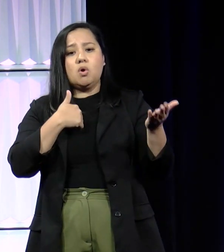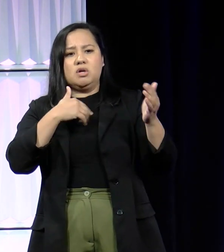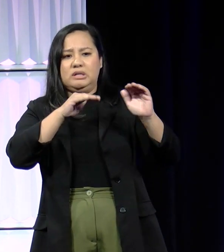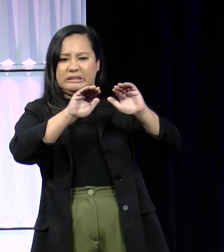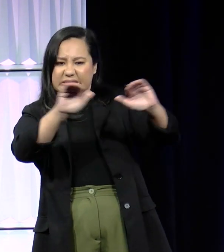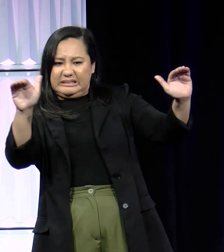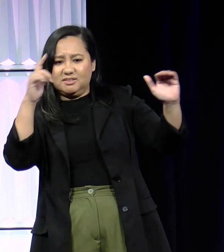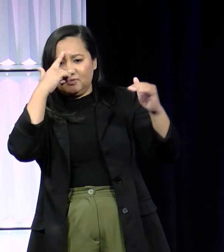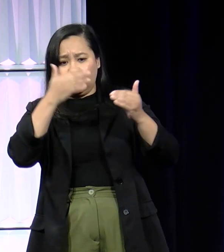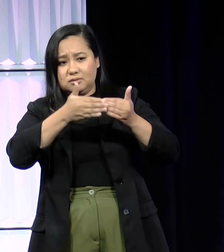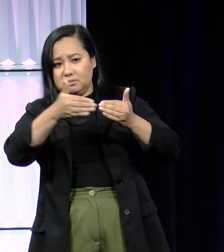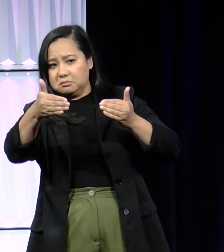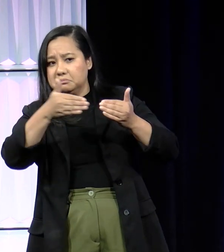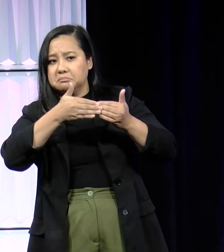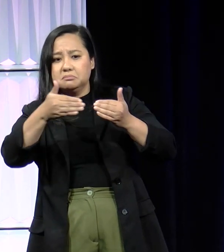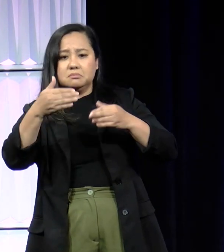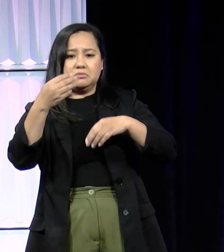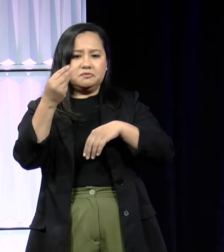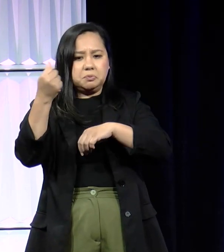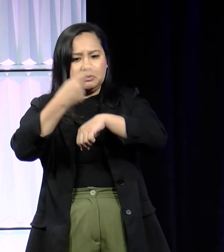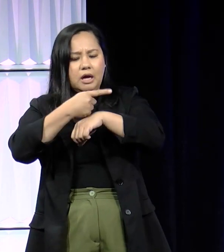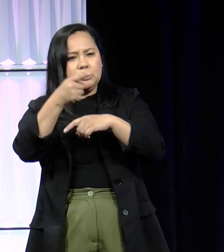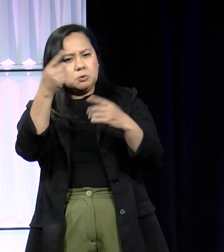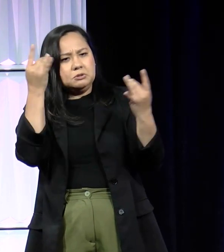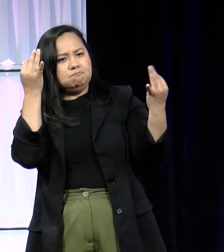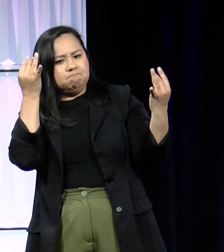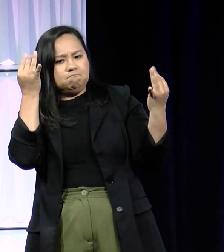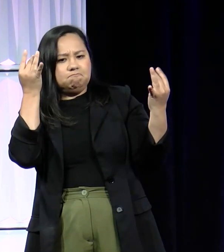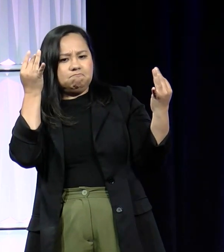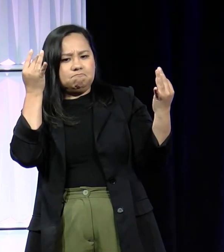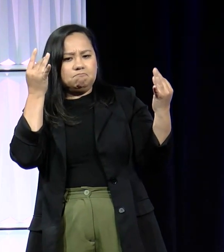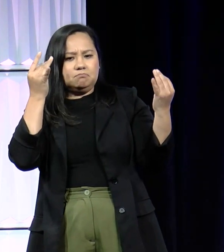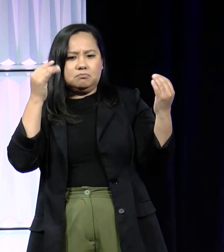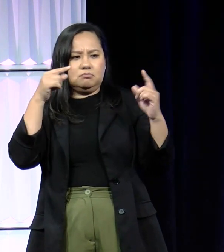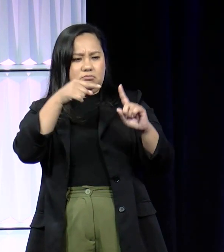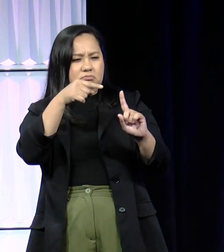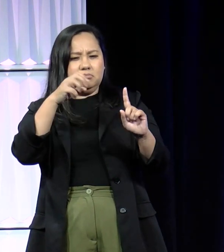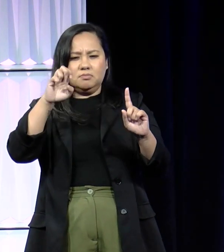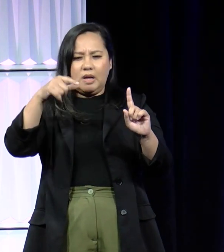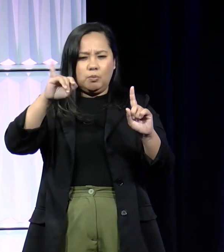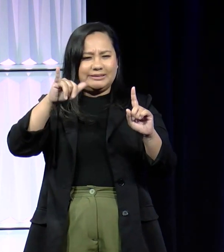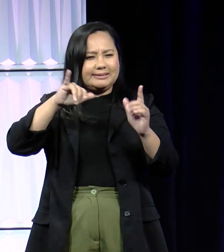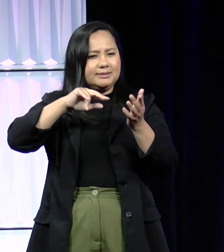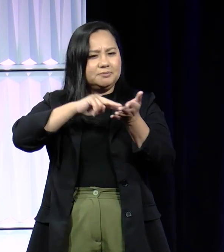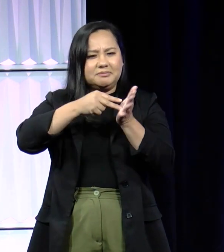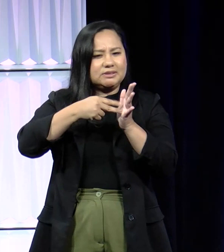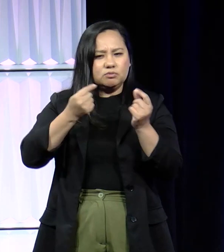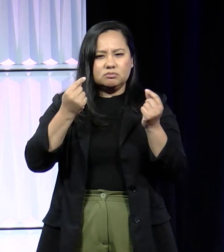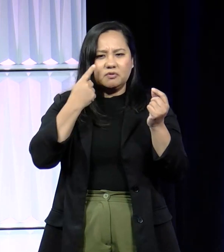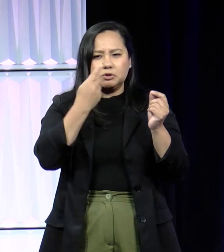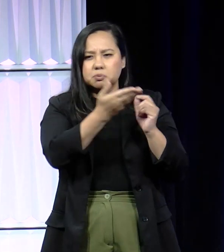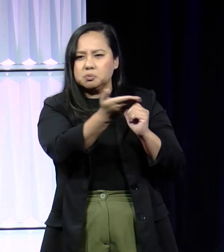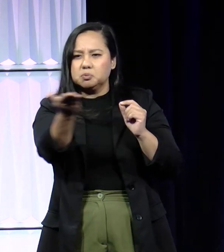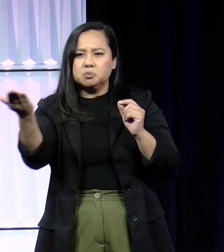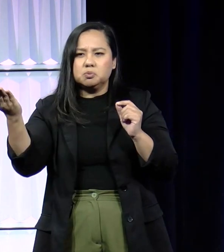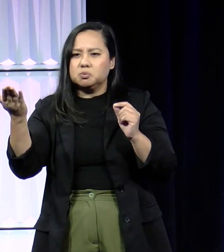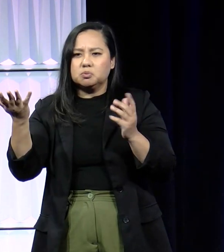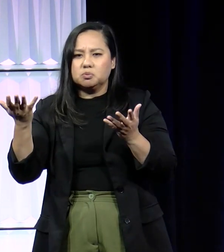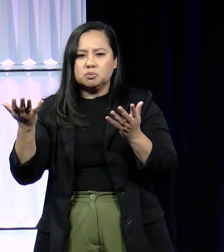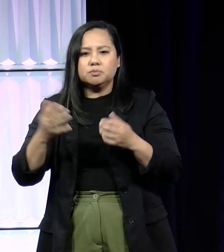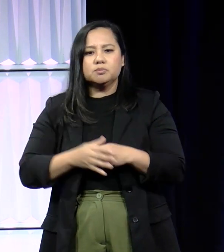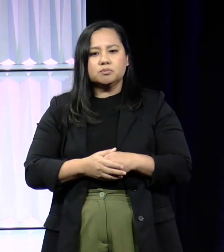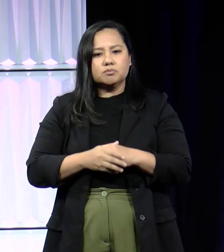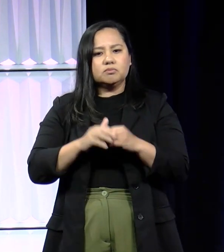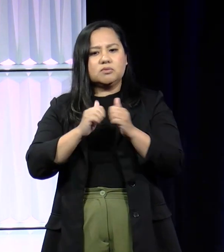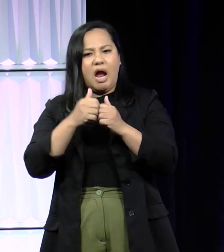days, you continue to think about what does equity in action mean to you? How will you embody this